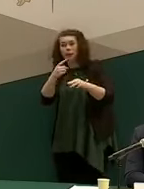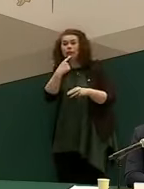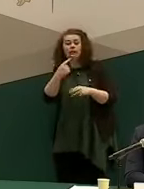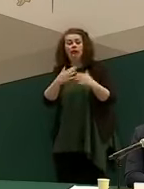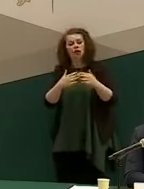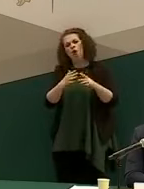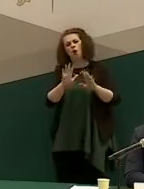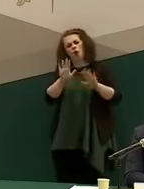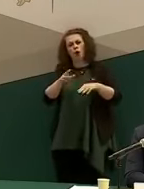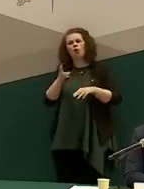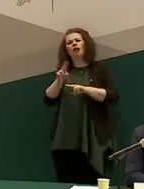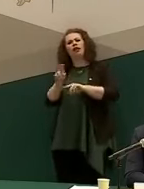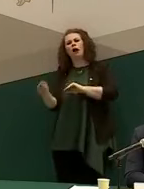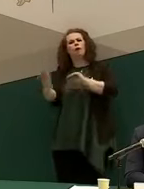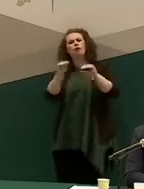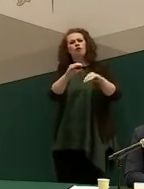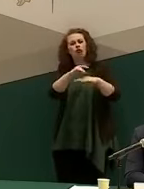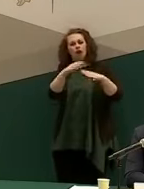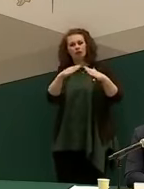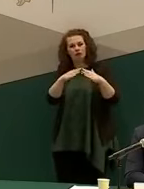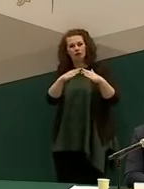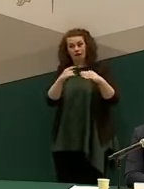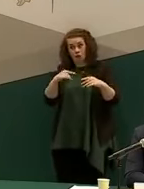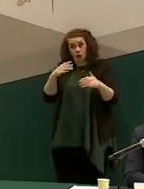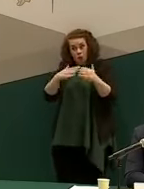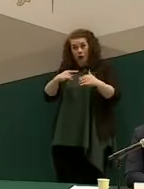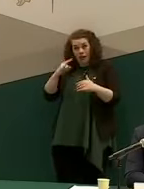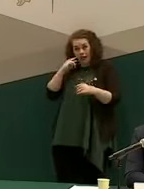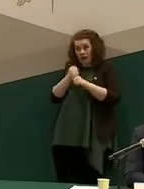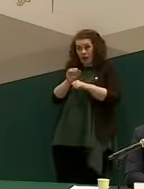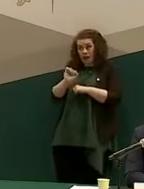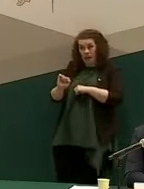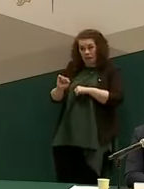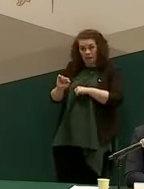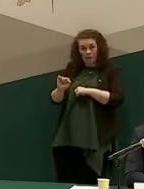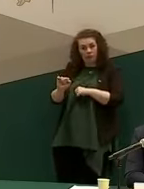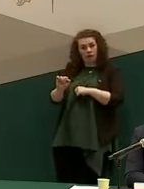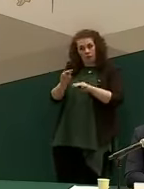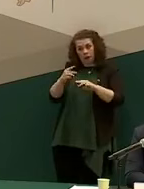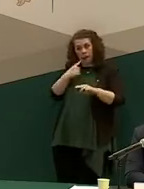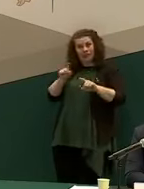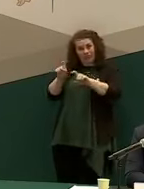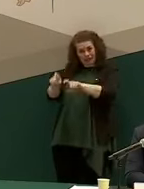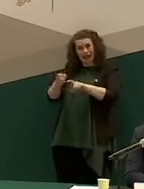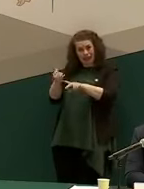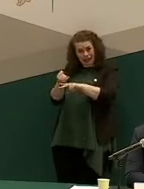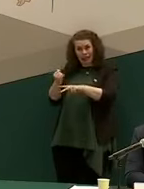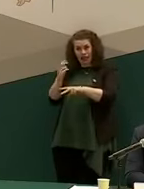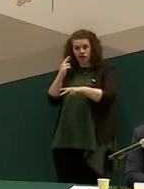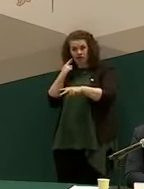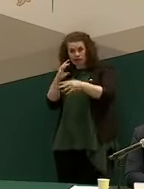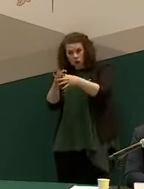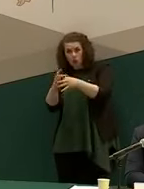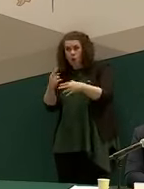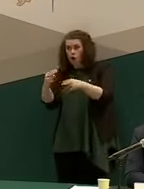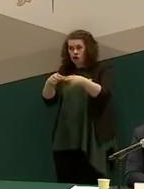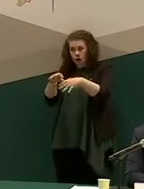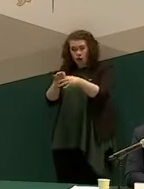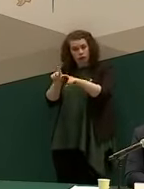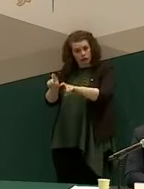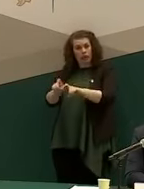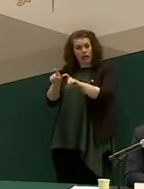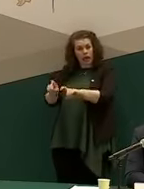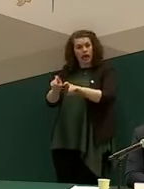though we hear from local people there, many of those other people, other residents of the location